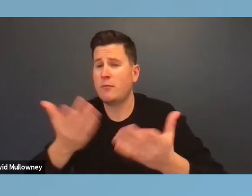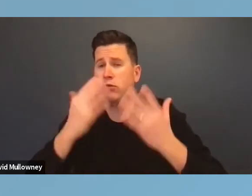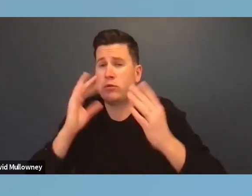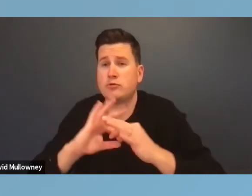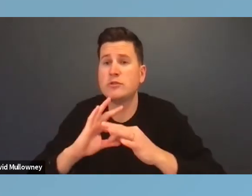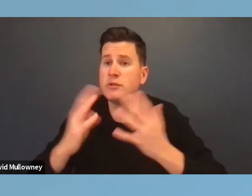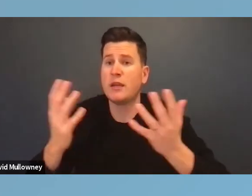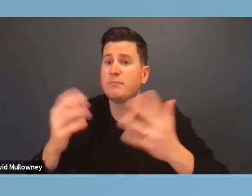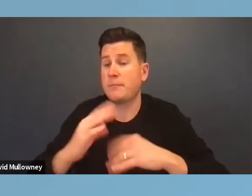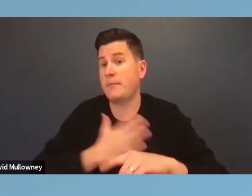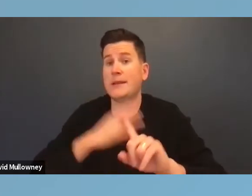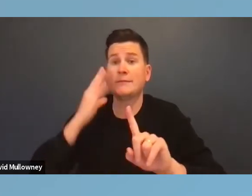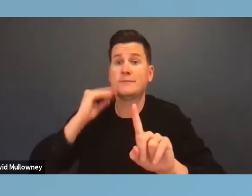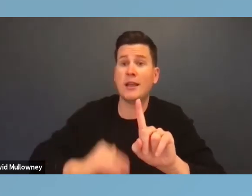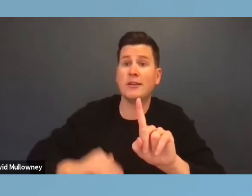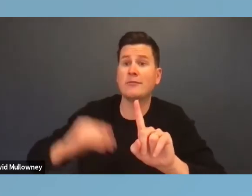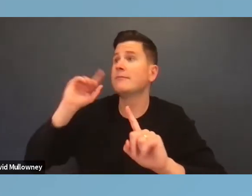relationship.